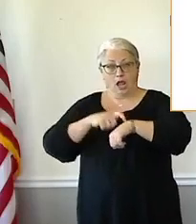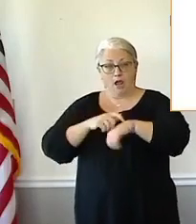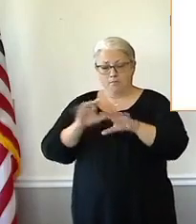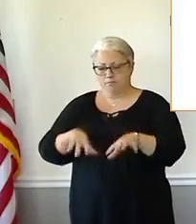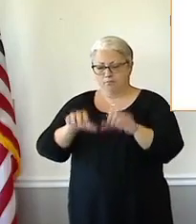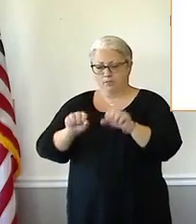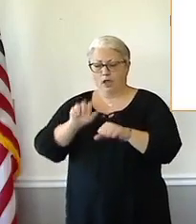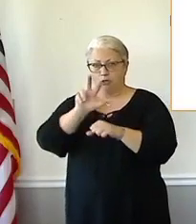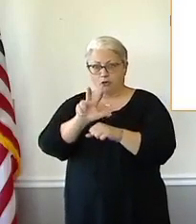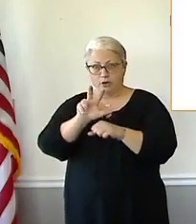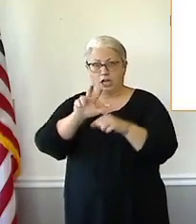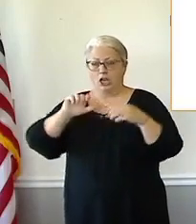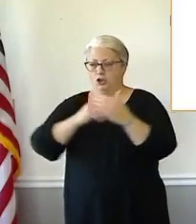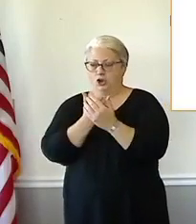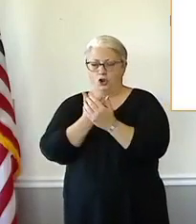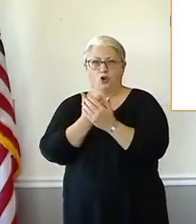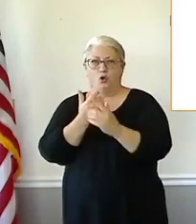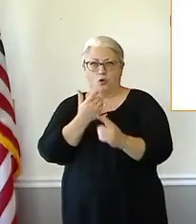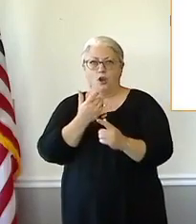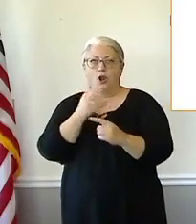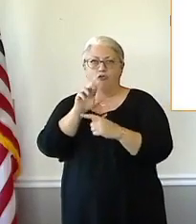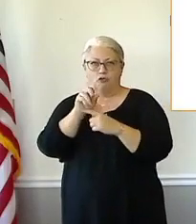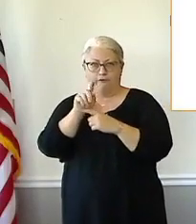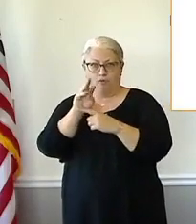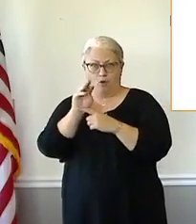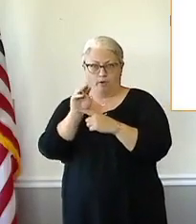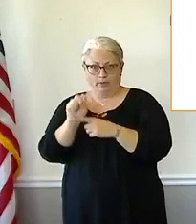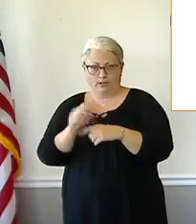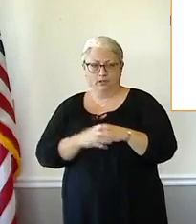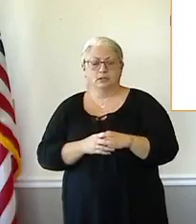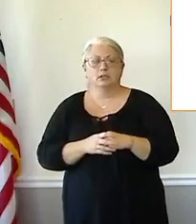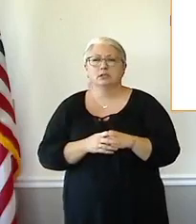reforms: term limits for countywide and county elected officials,